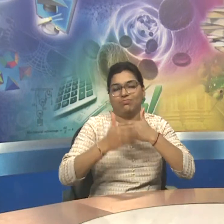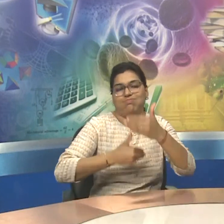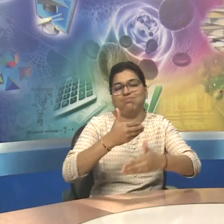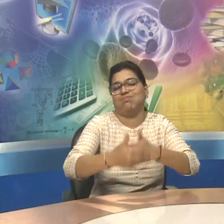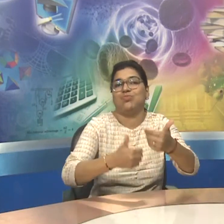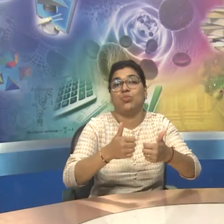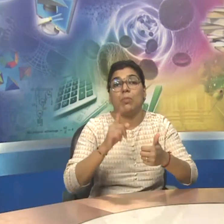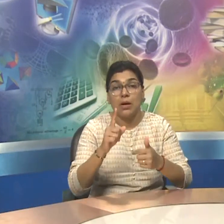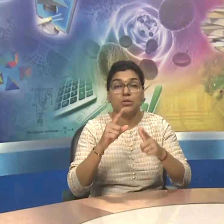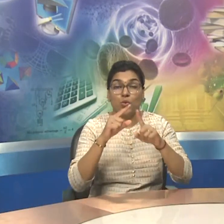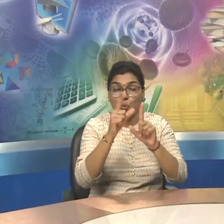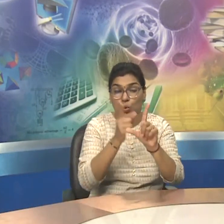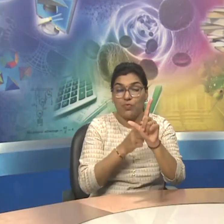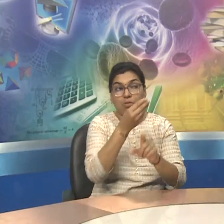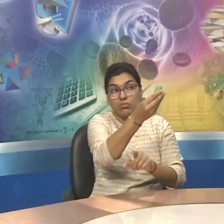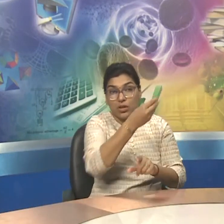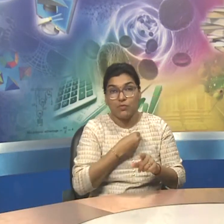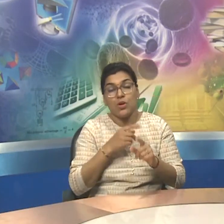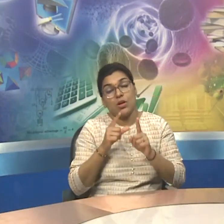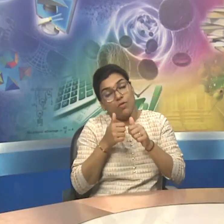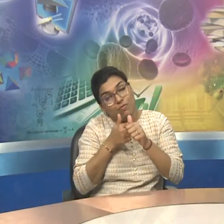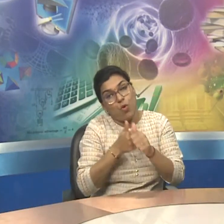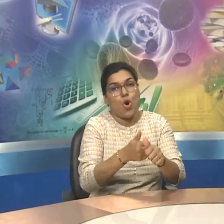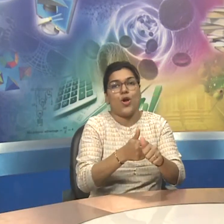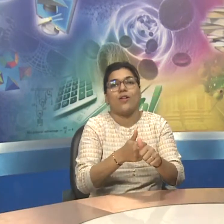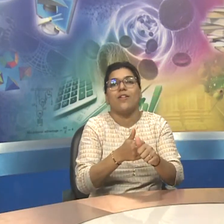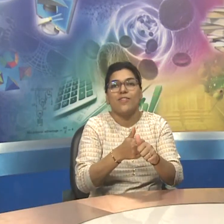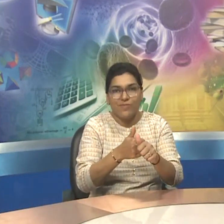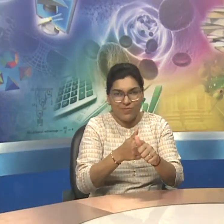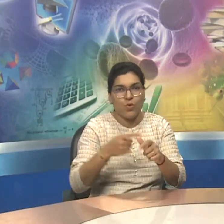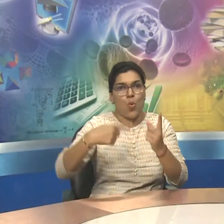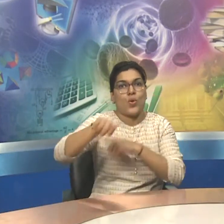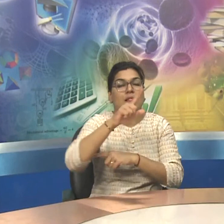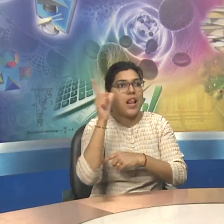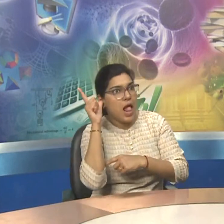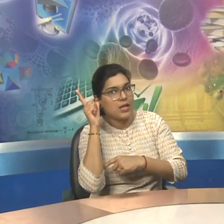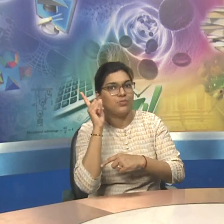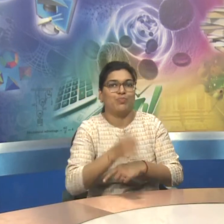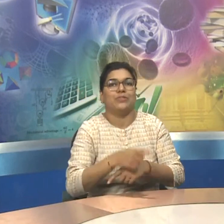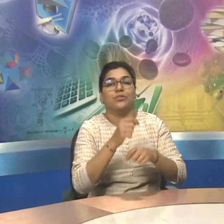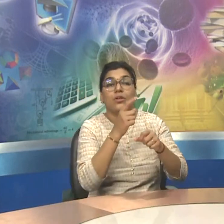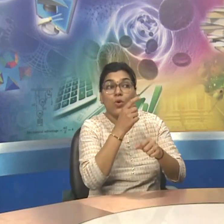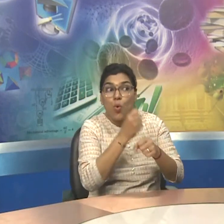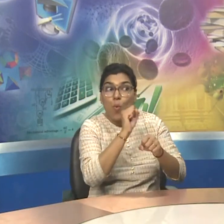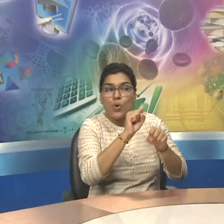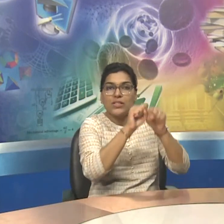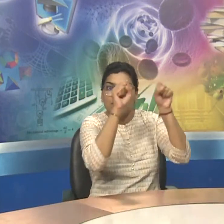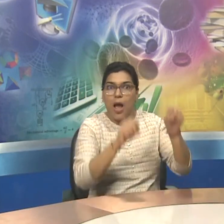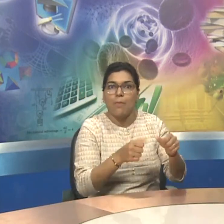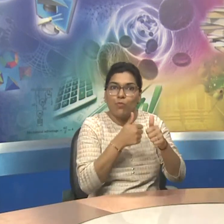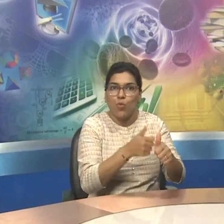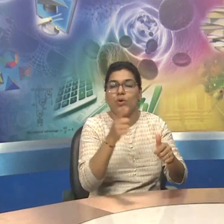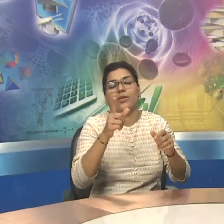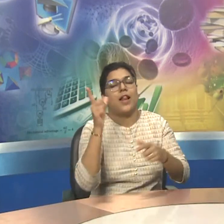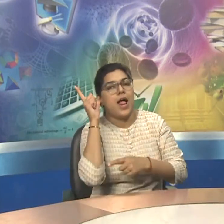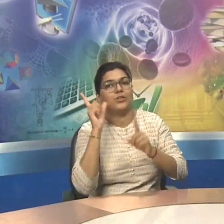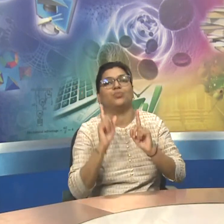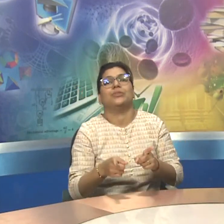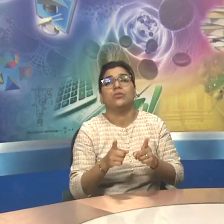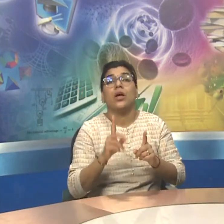a state or country, and you have to follow them and follow the law of